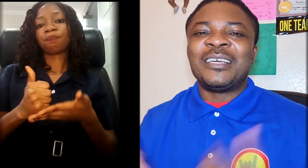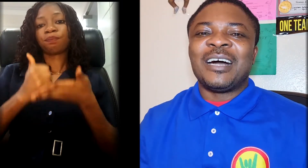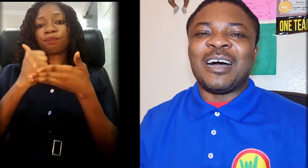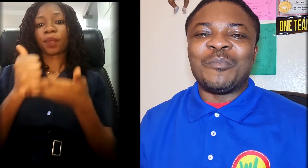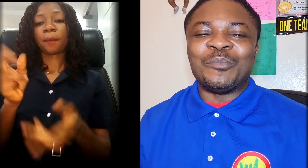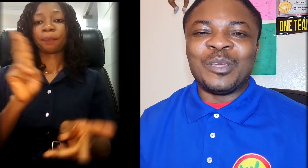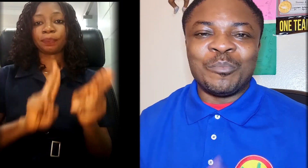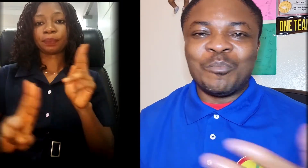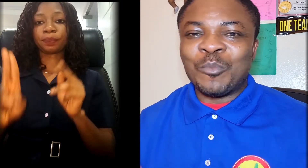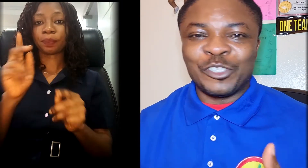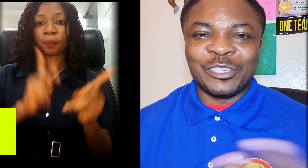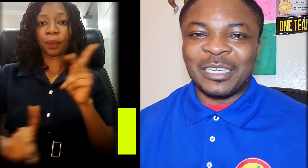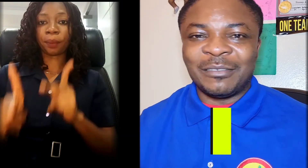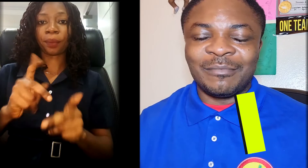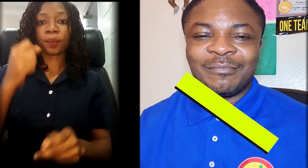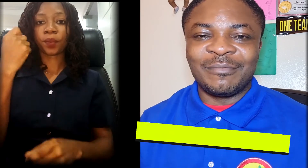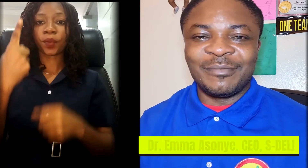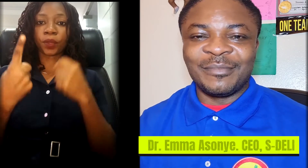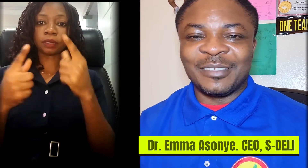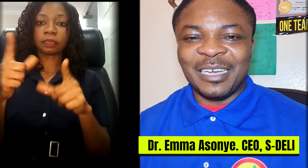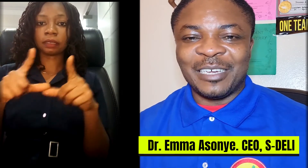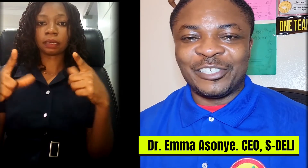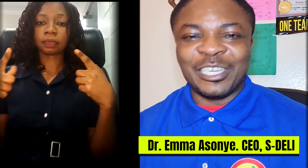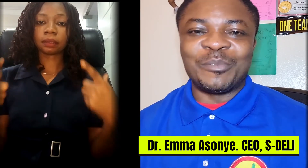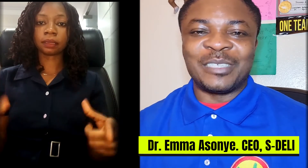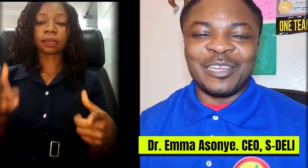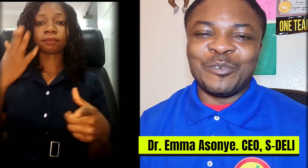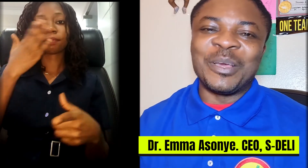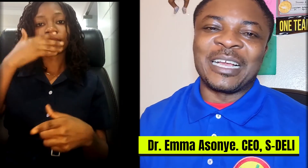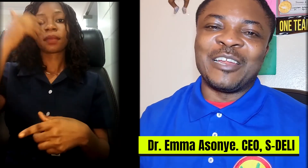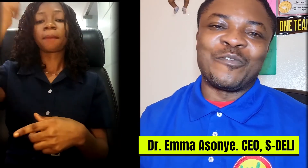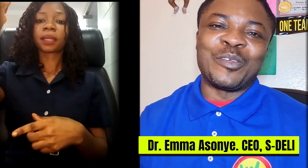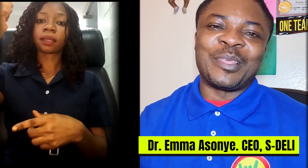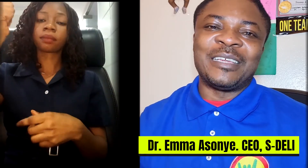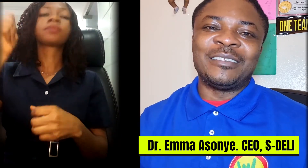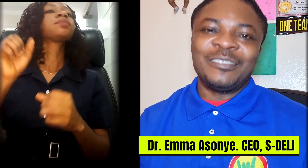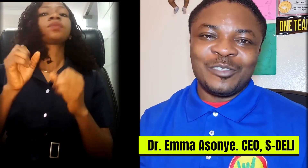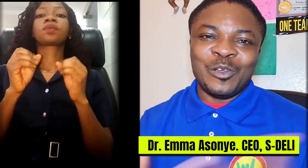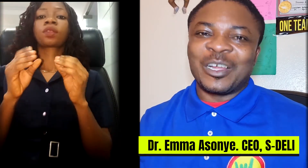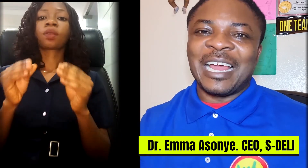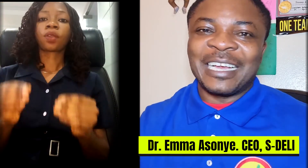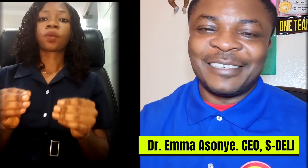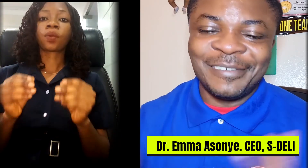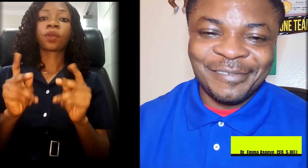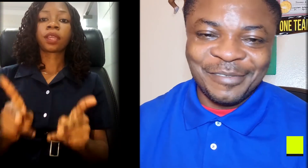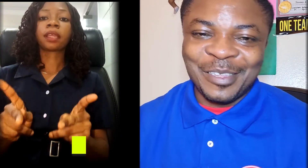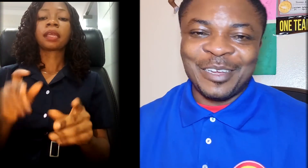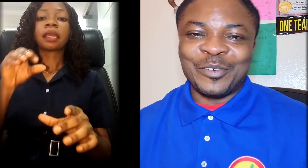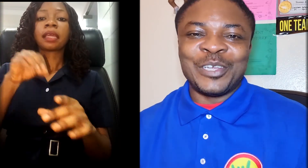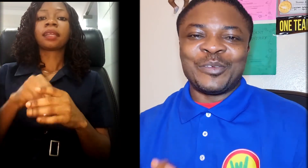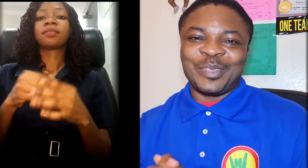how the motion and shapes that you make and everything look